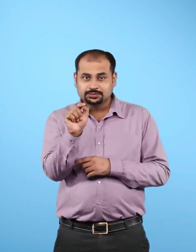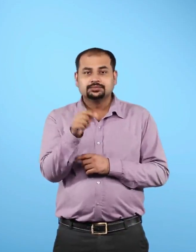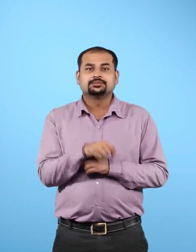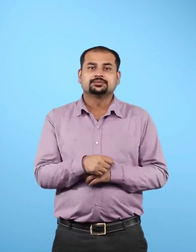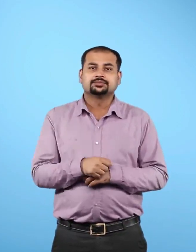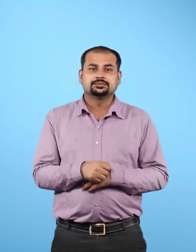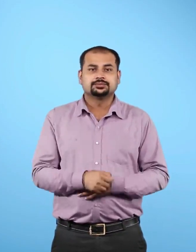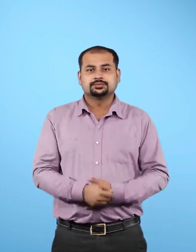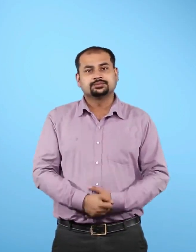1/10th?